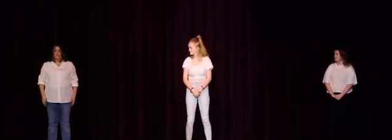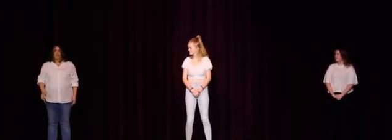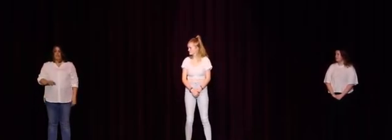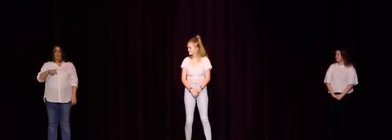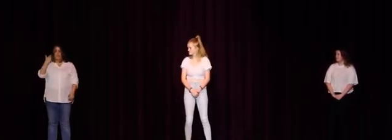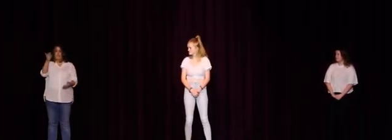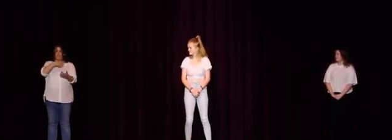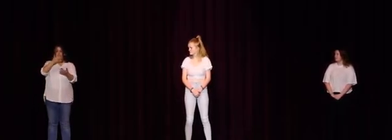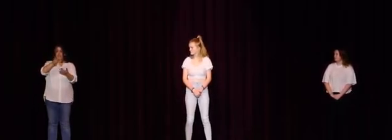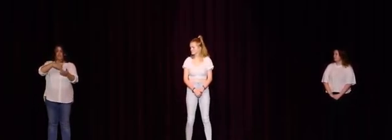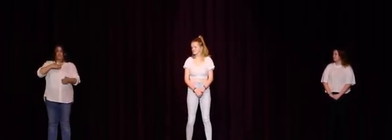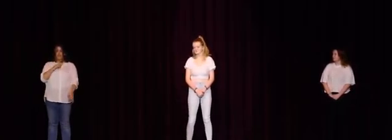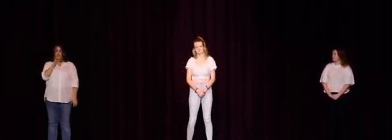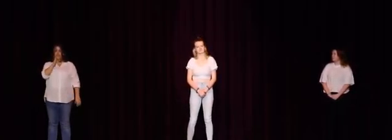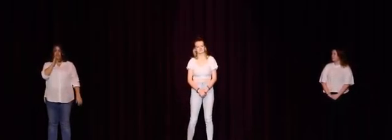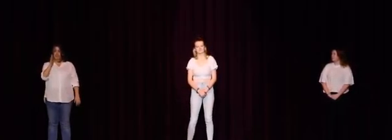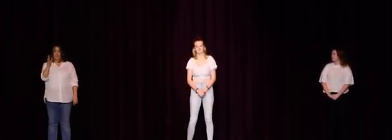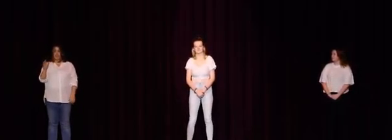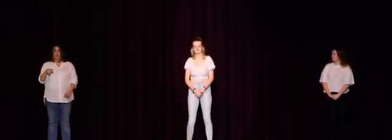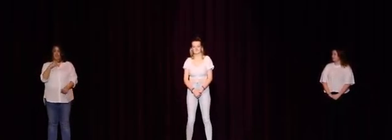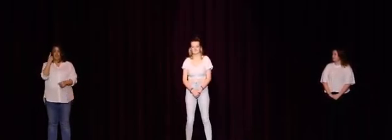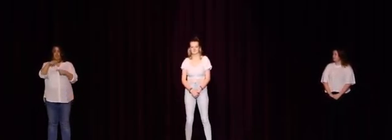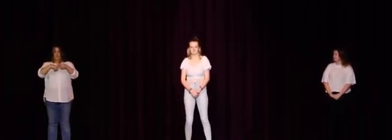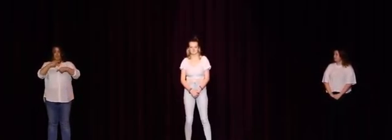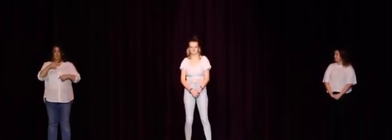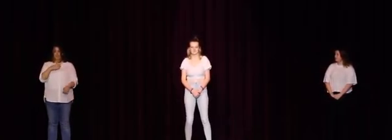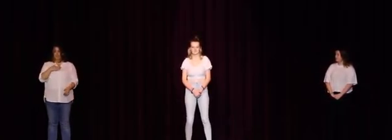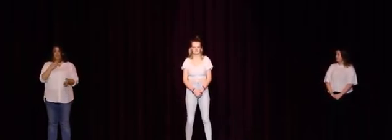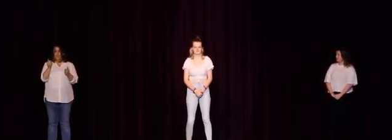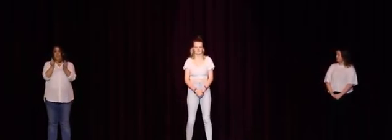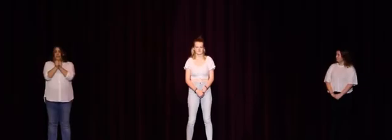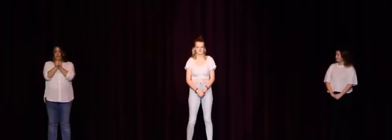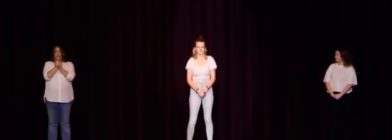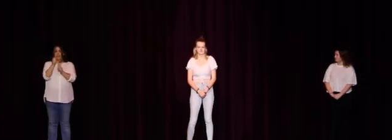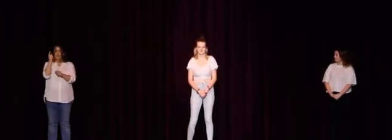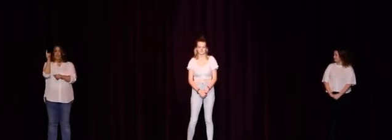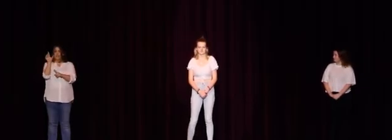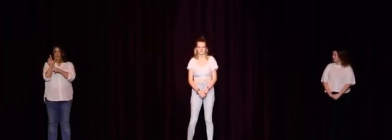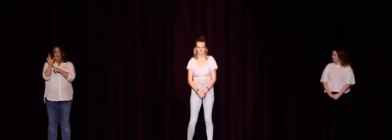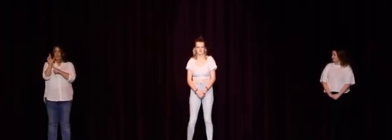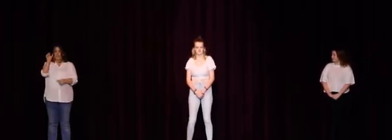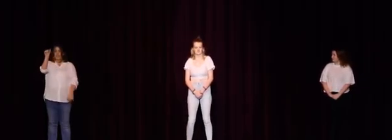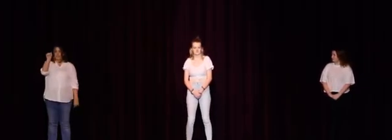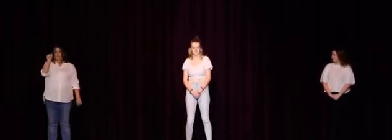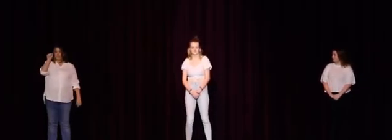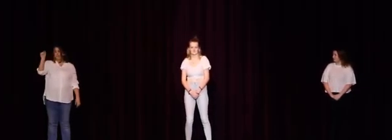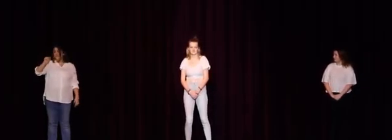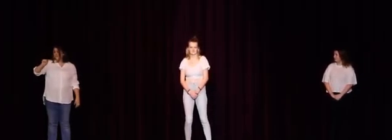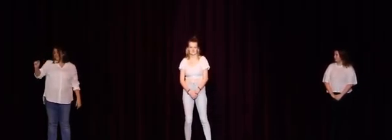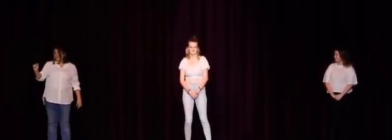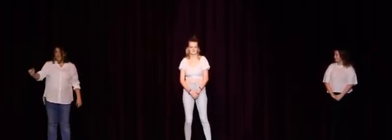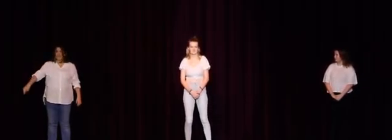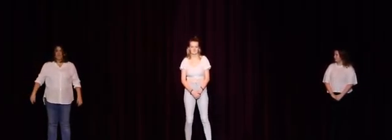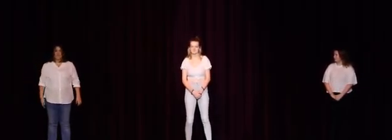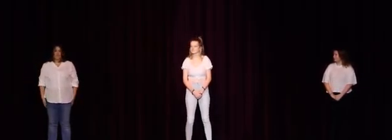song, I will be signing my verse using only the letters of the alphabet from A